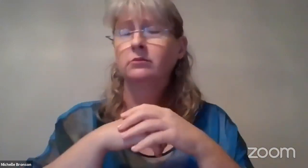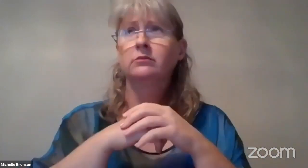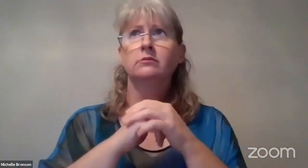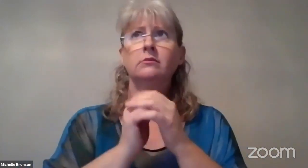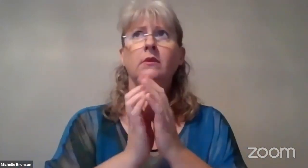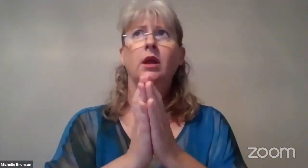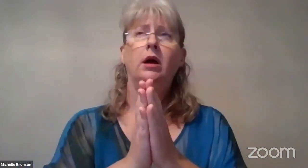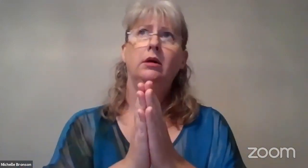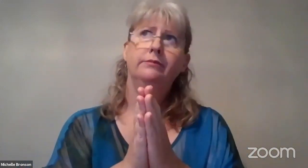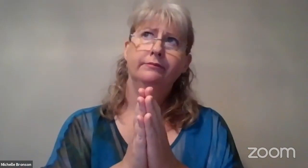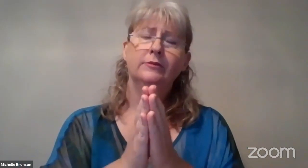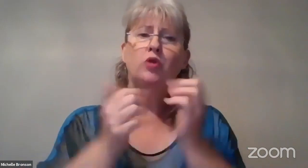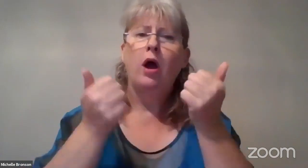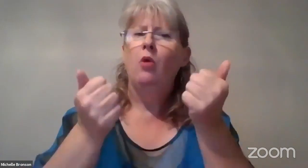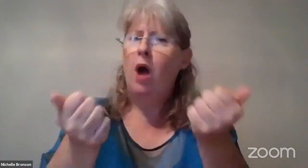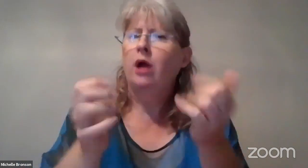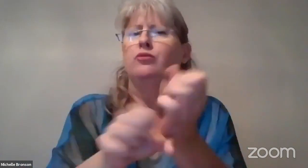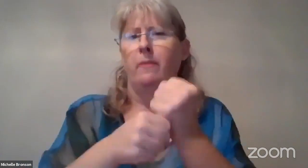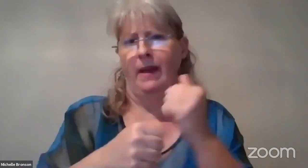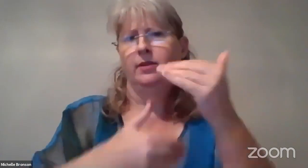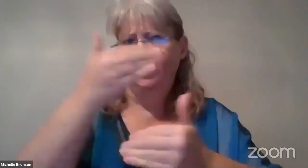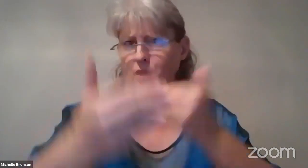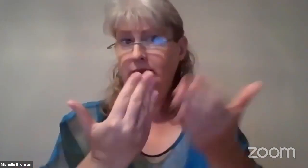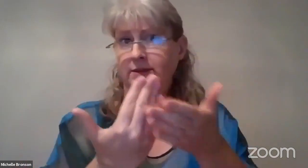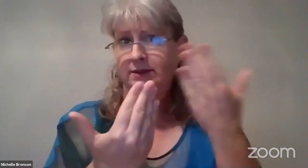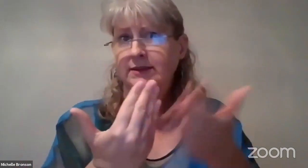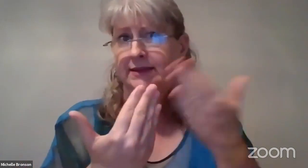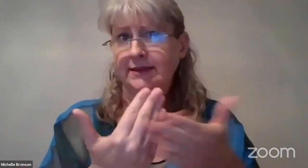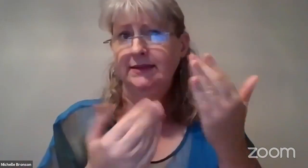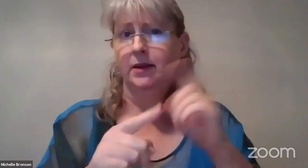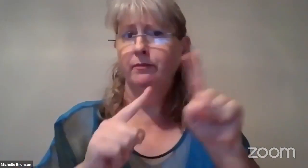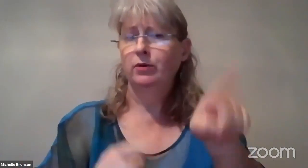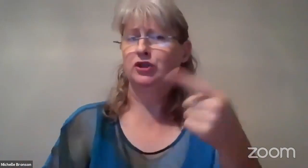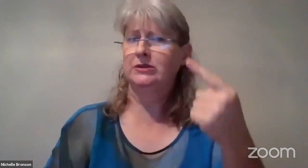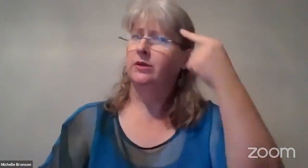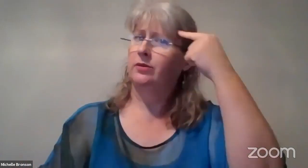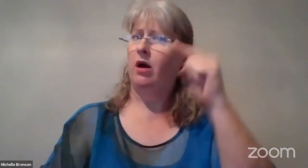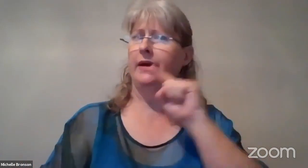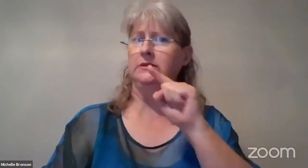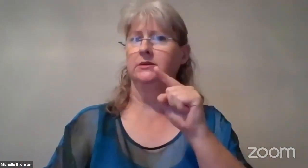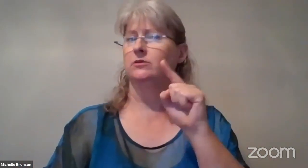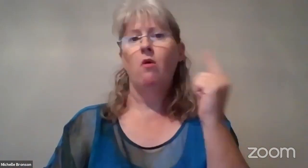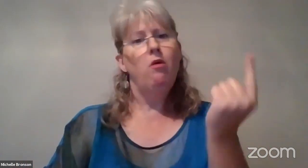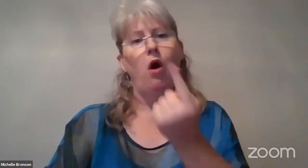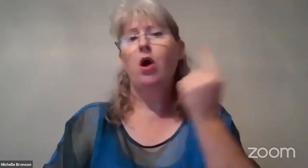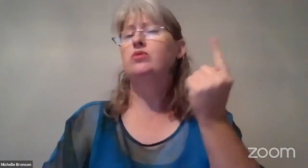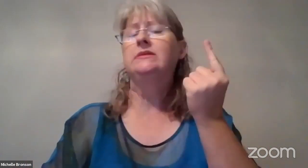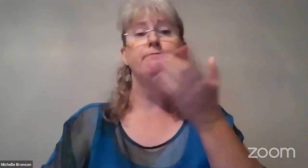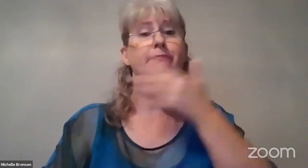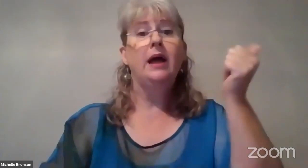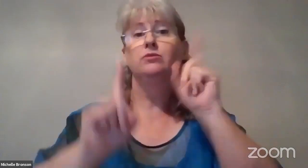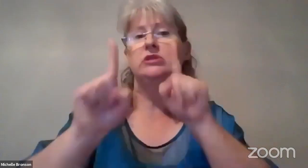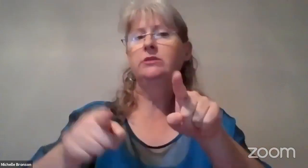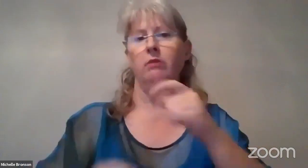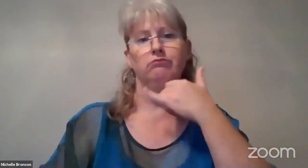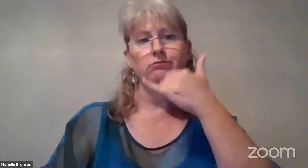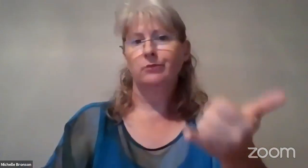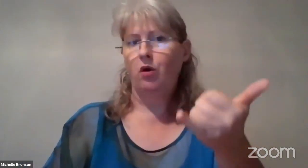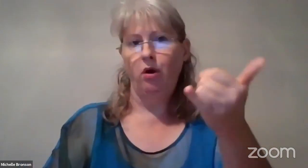those contact people are. That's something we can certainly add. I want to make that overall process easier. And I think